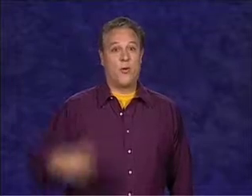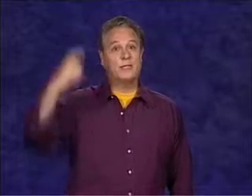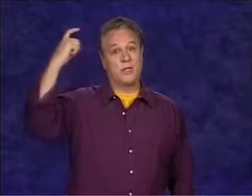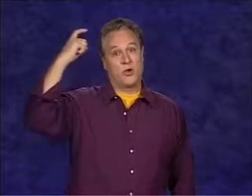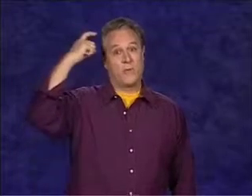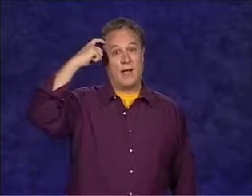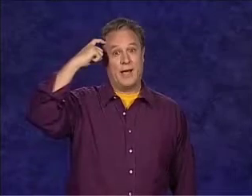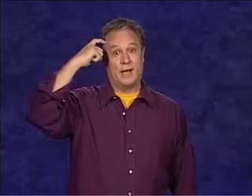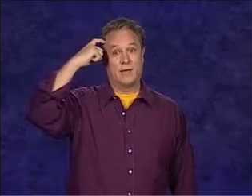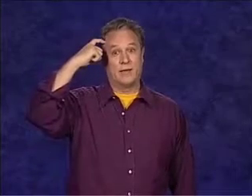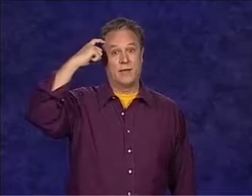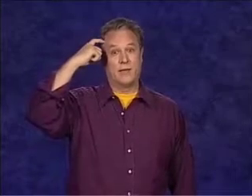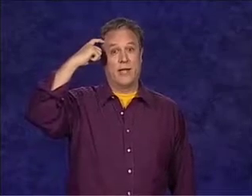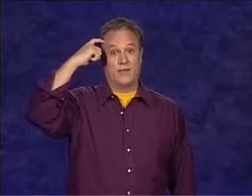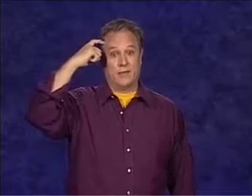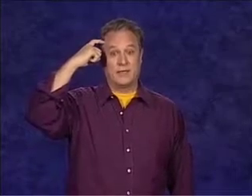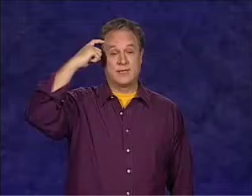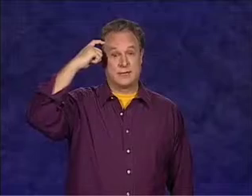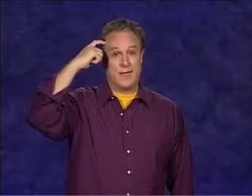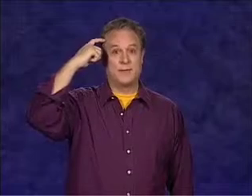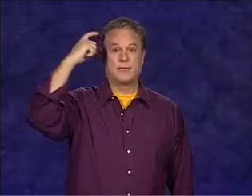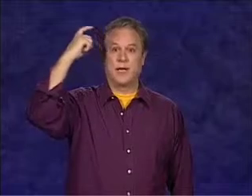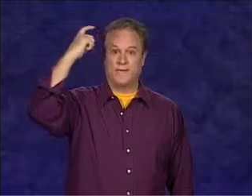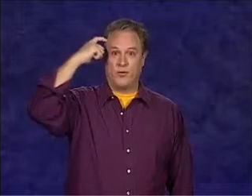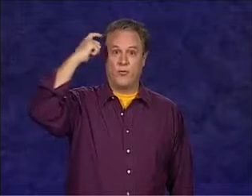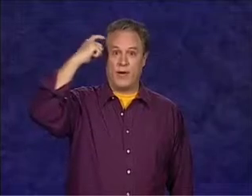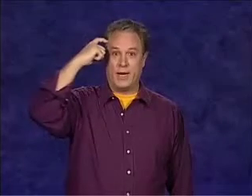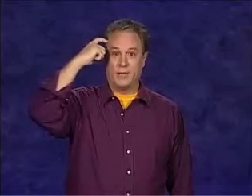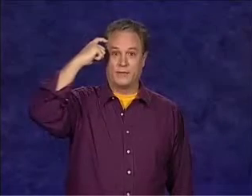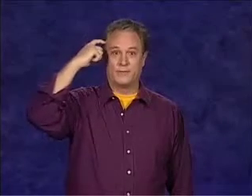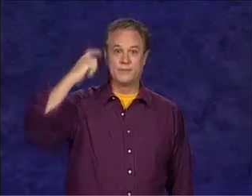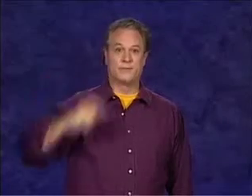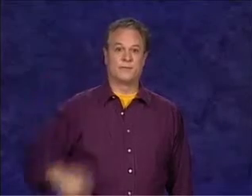Point to your mind, and this is the same sign for brain.